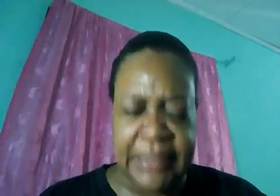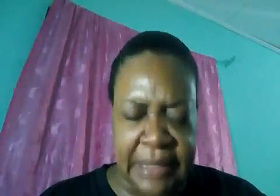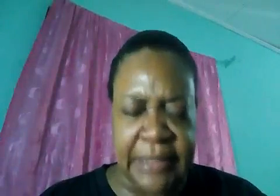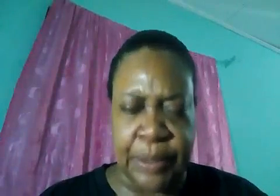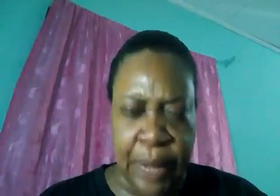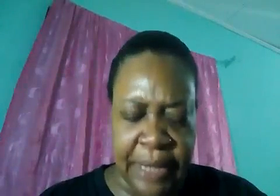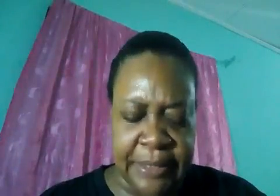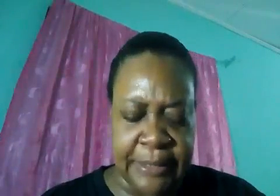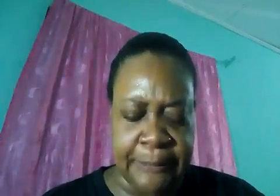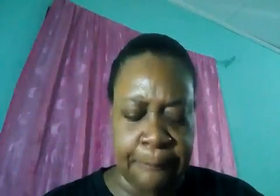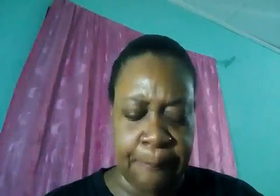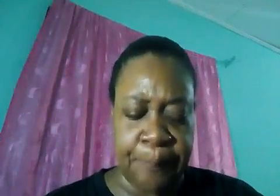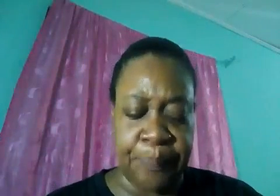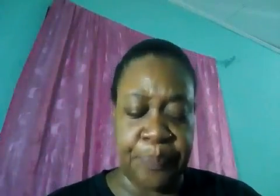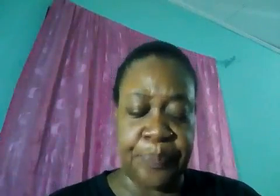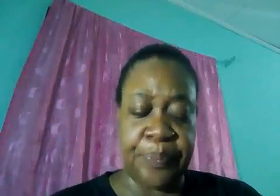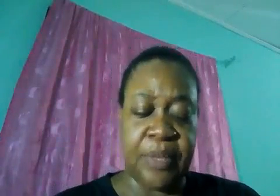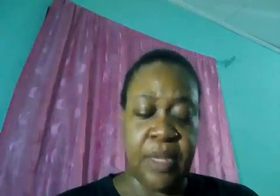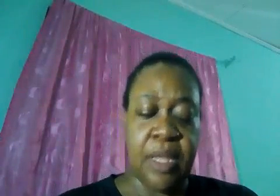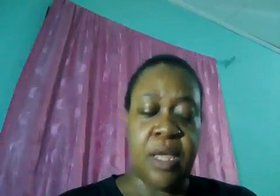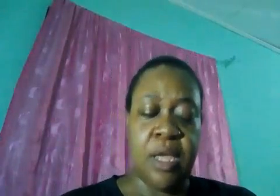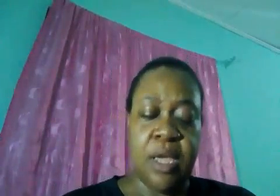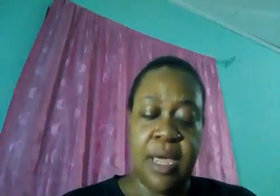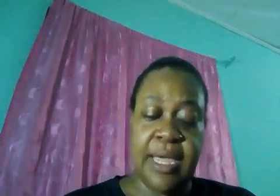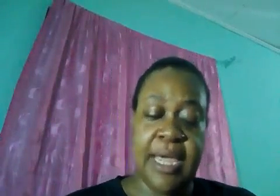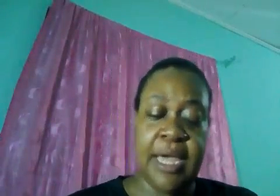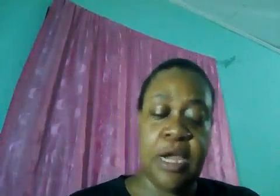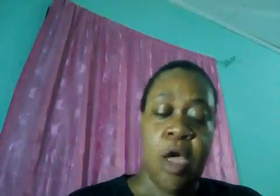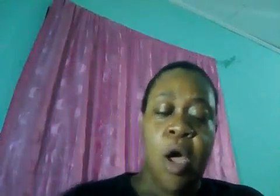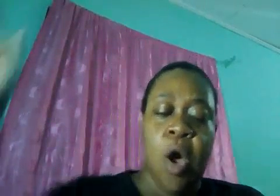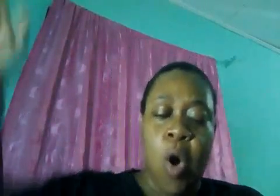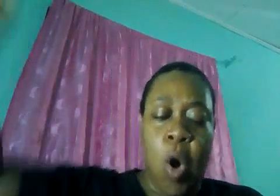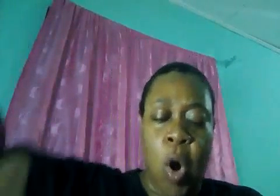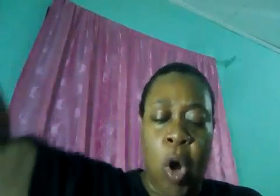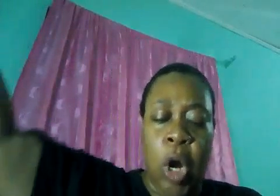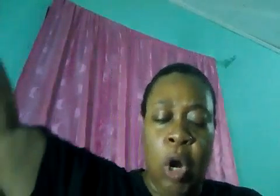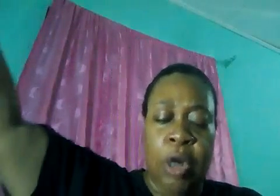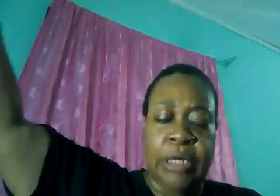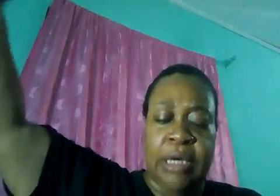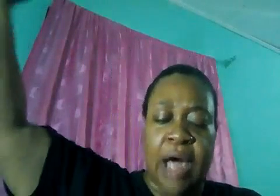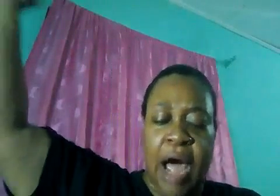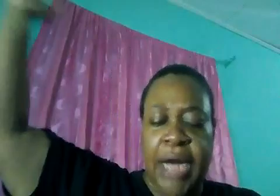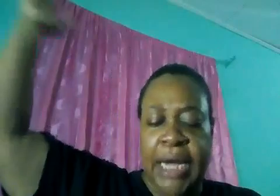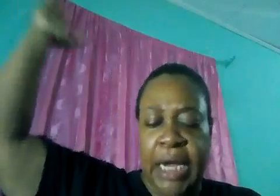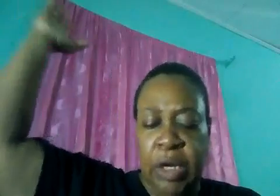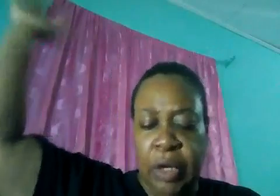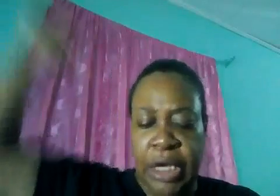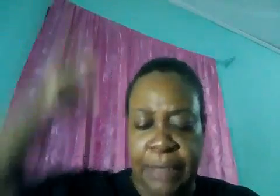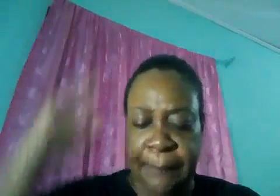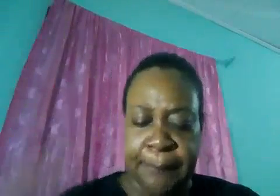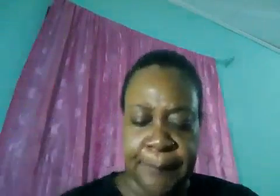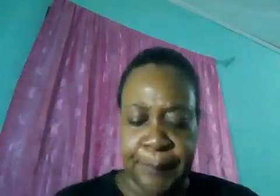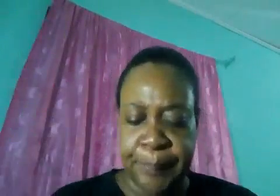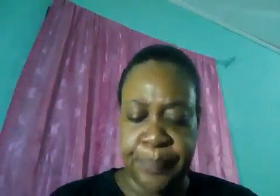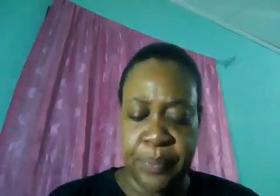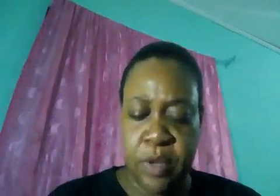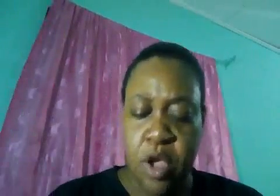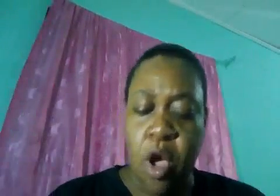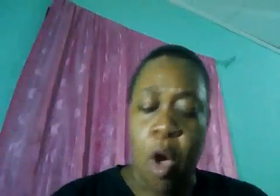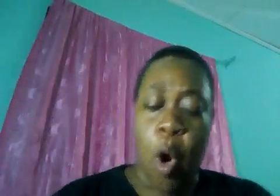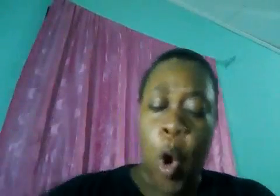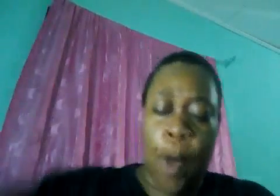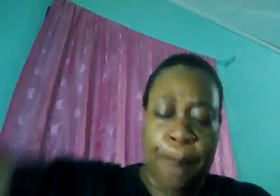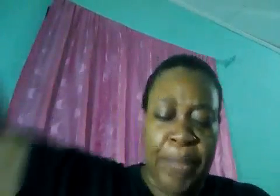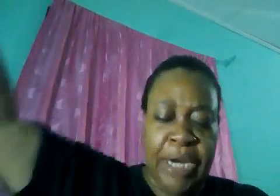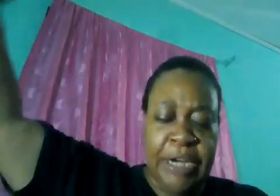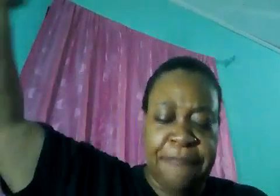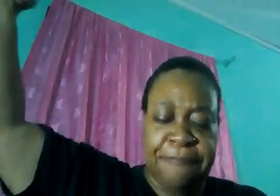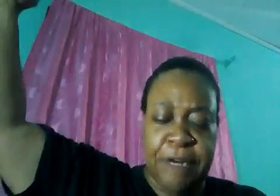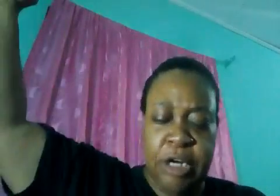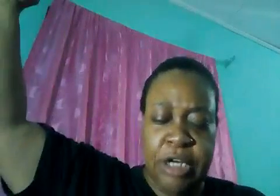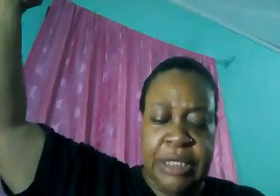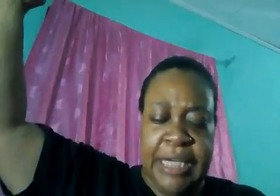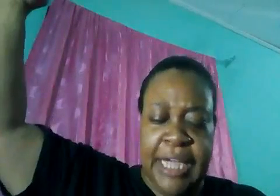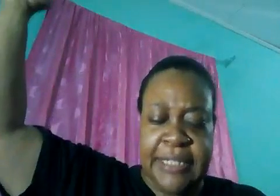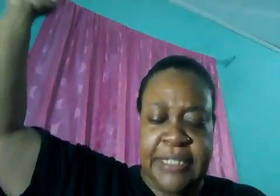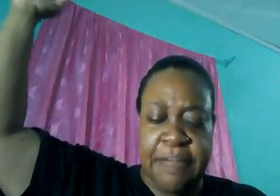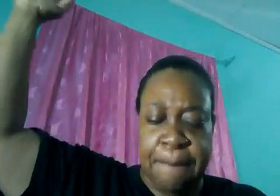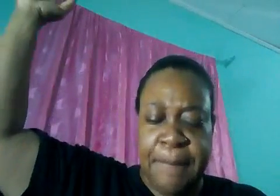Christ. Again, oh Lord God Elohim, open the floodgates of